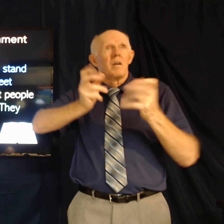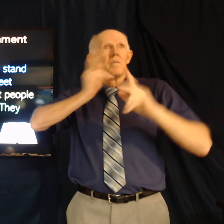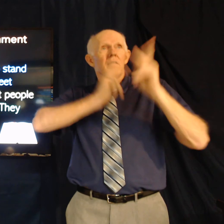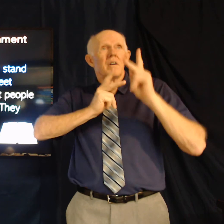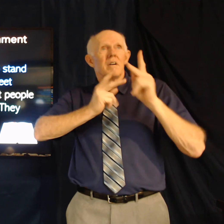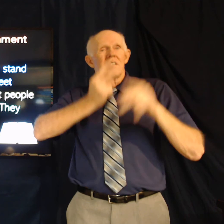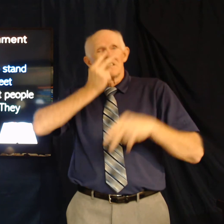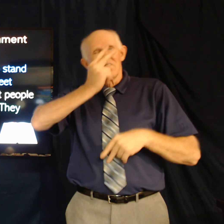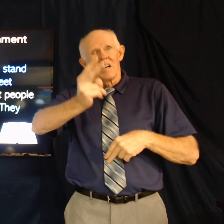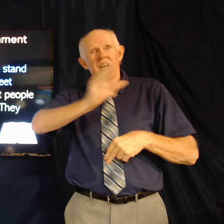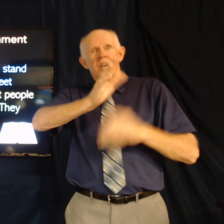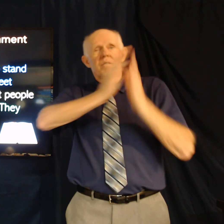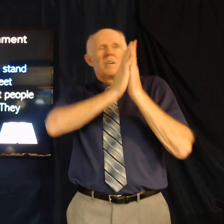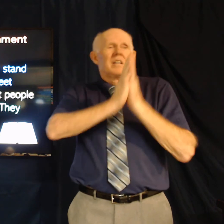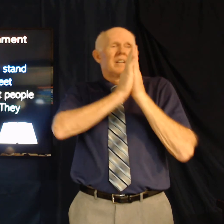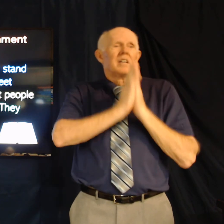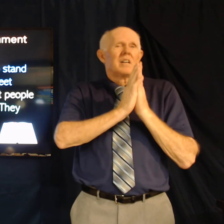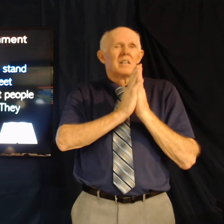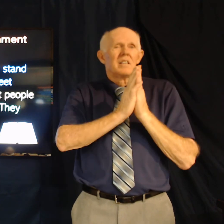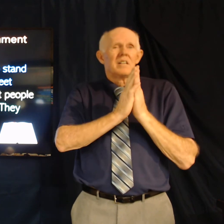They want people to see them pray.